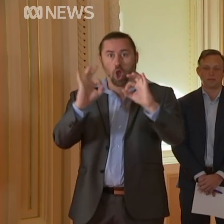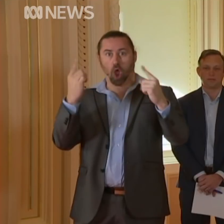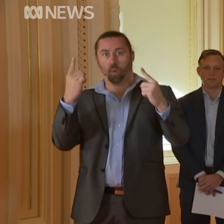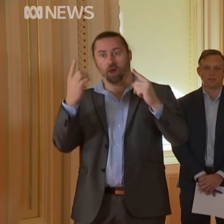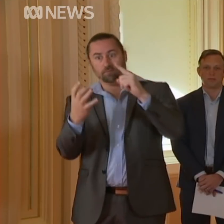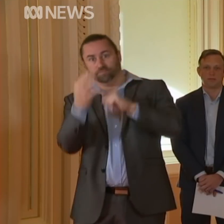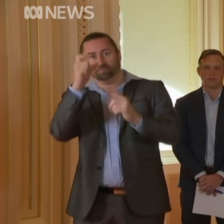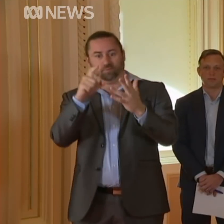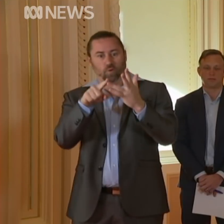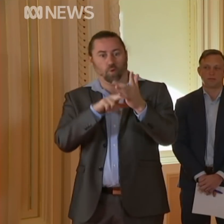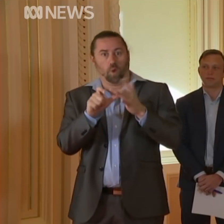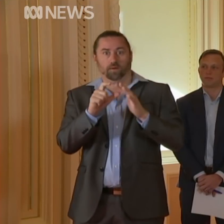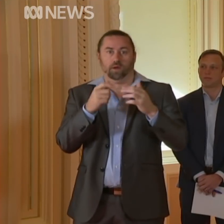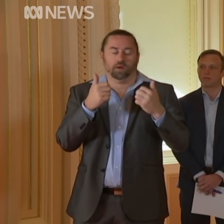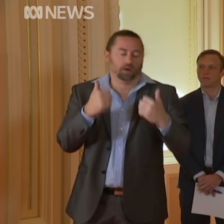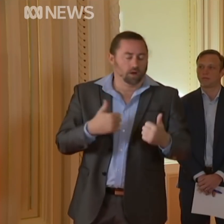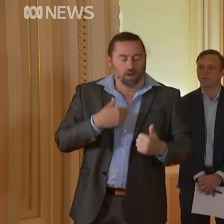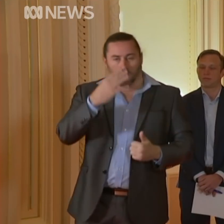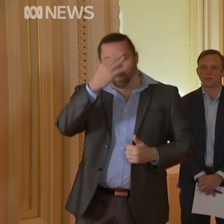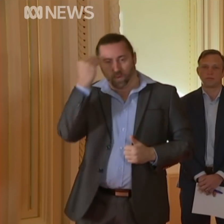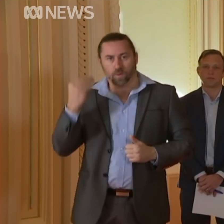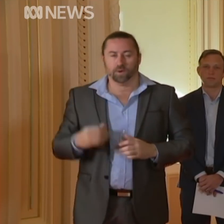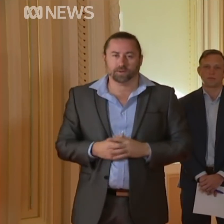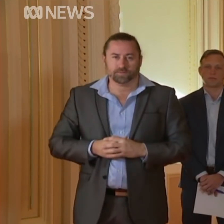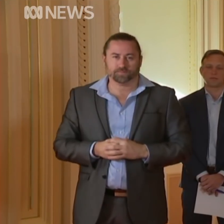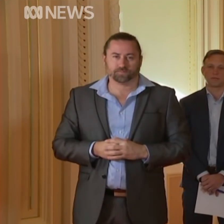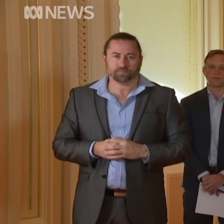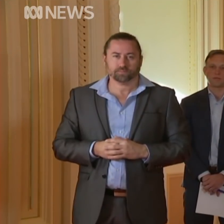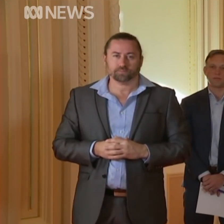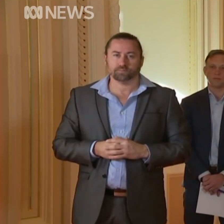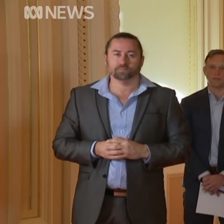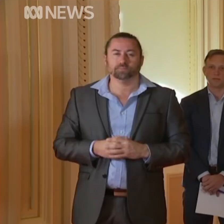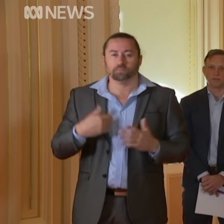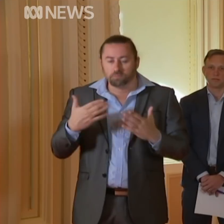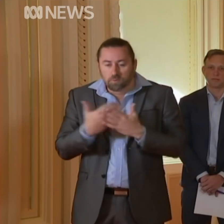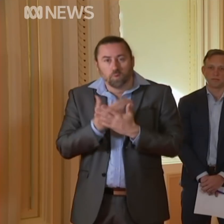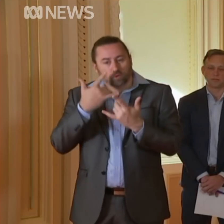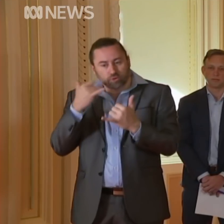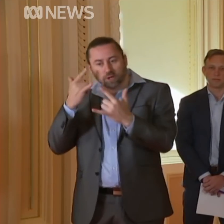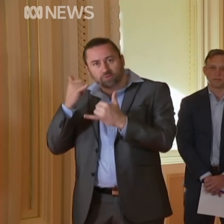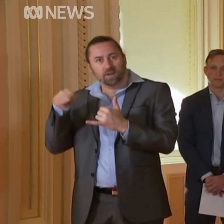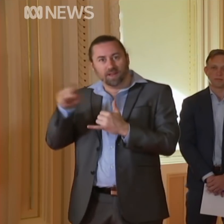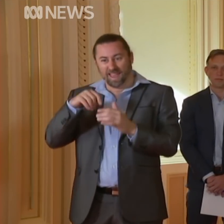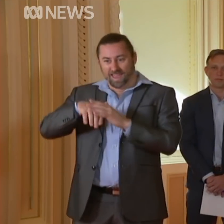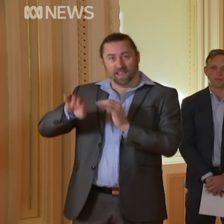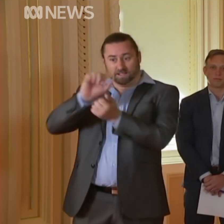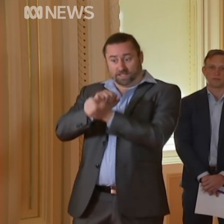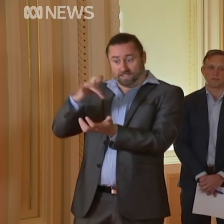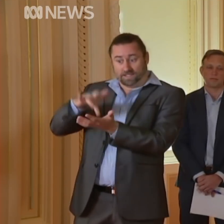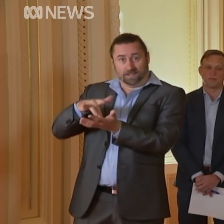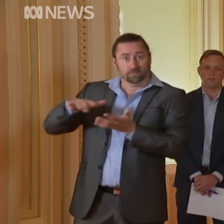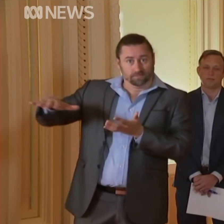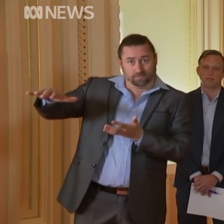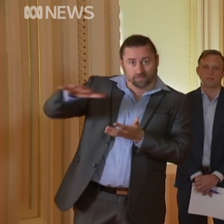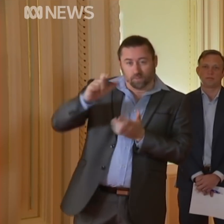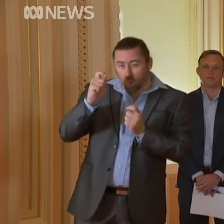good news for across the state. We will continue to test all of the youth in the centre. We've nearly managed to